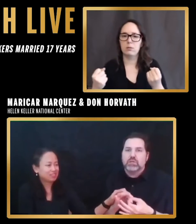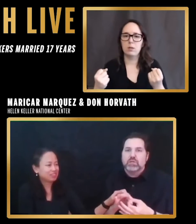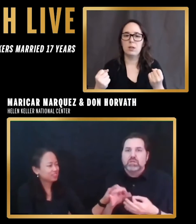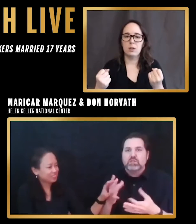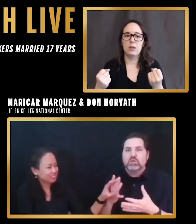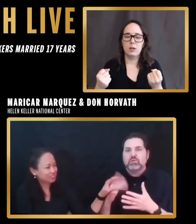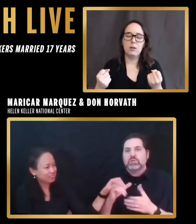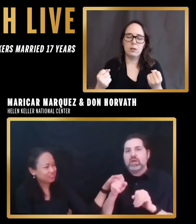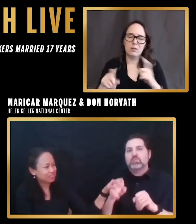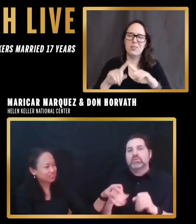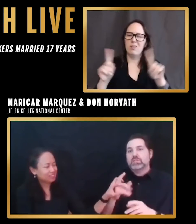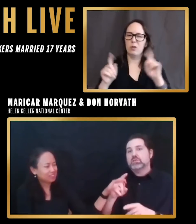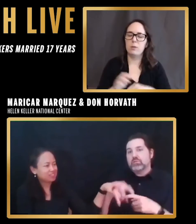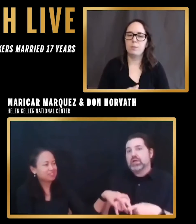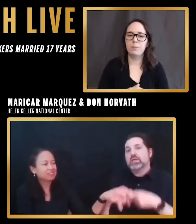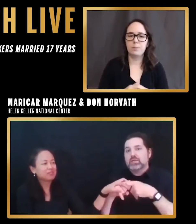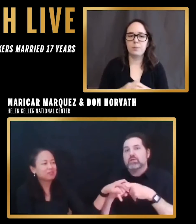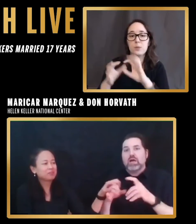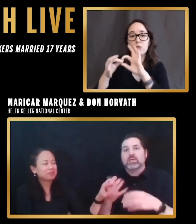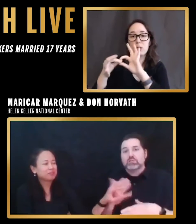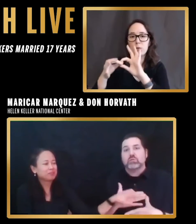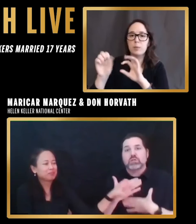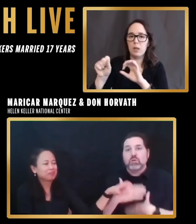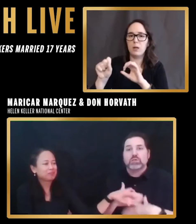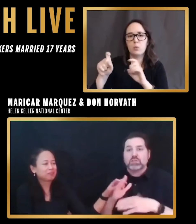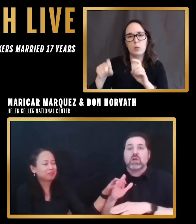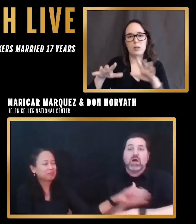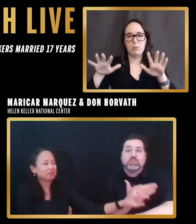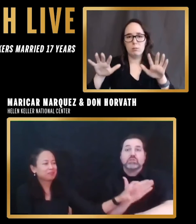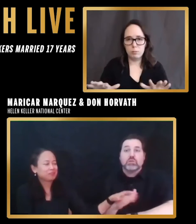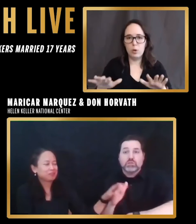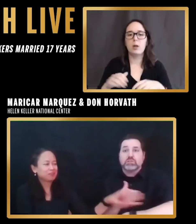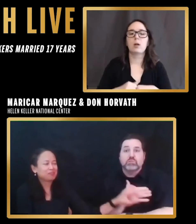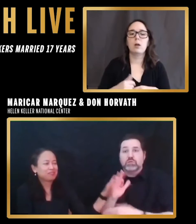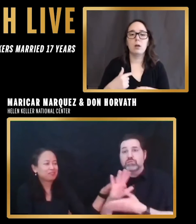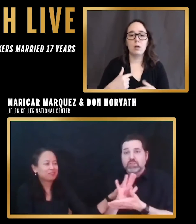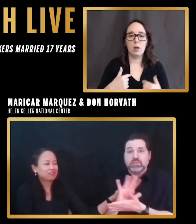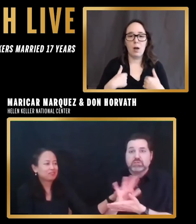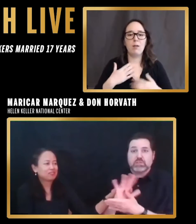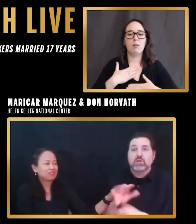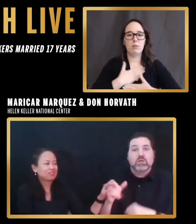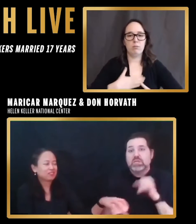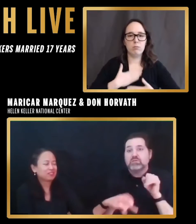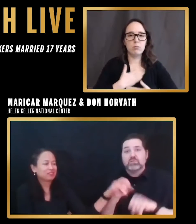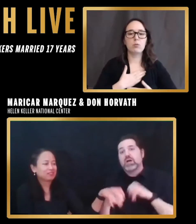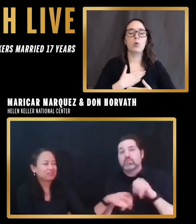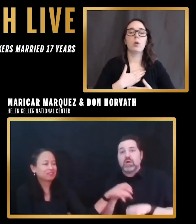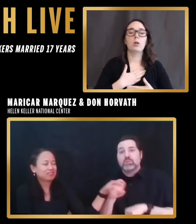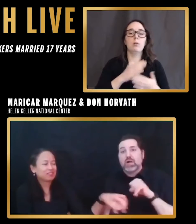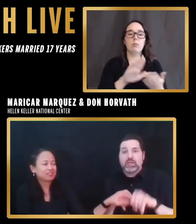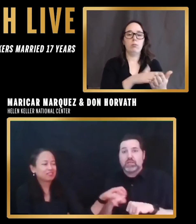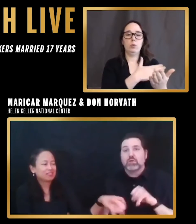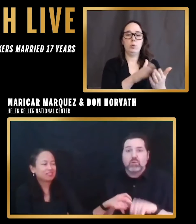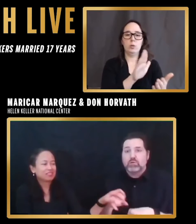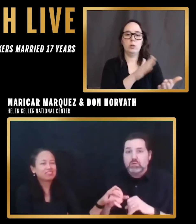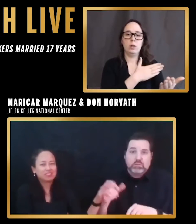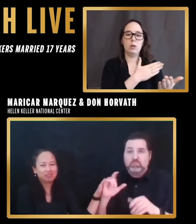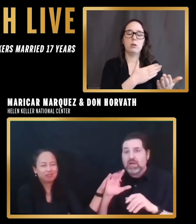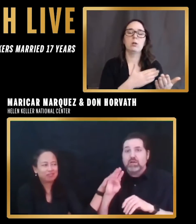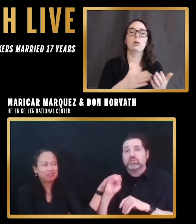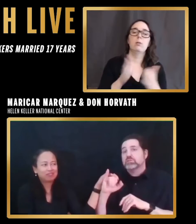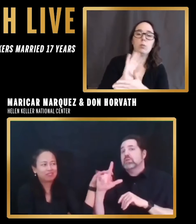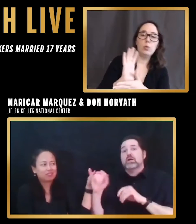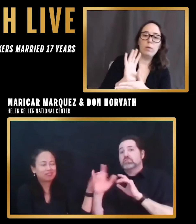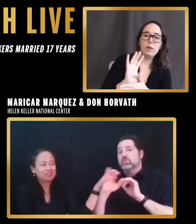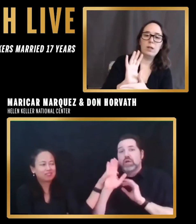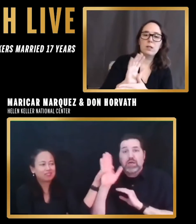relationship, yeah, we need a break. I enjoy going to concerts and movies and even riding my bike,